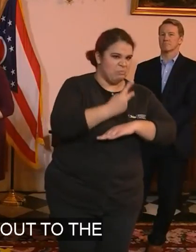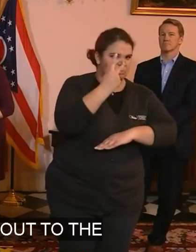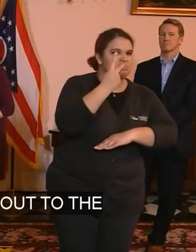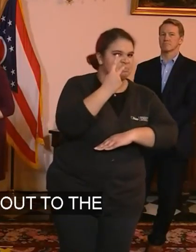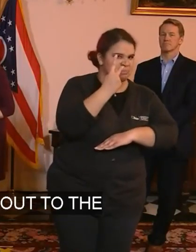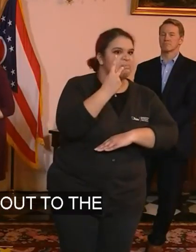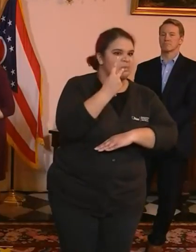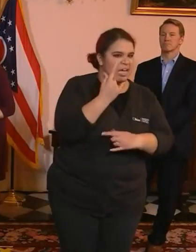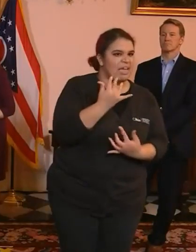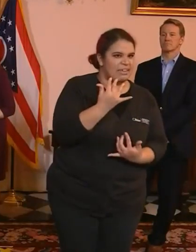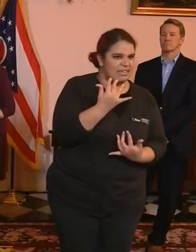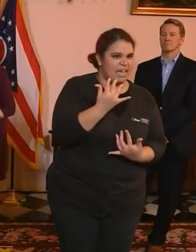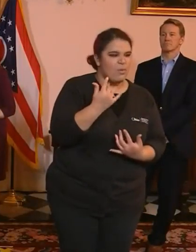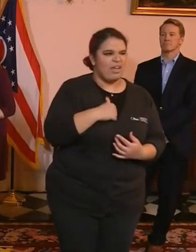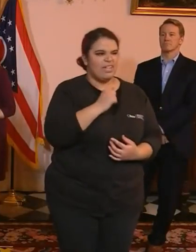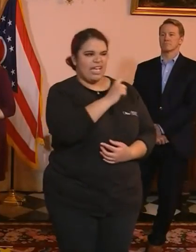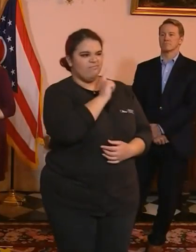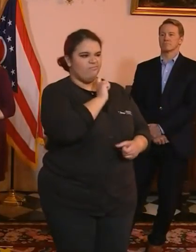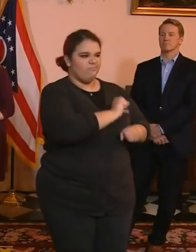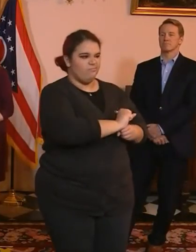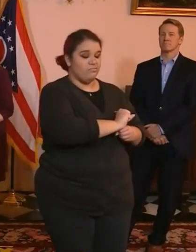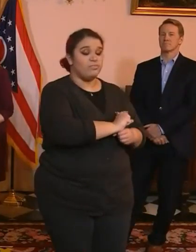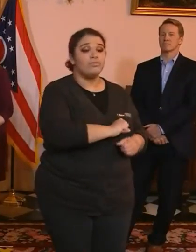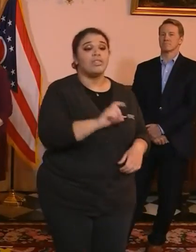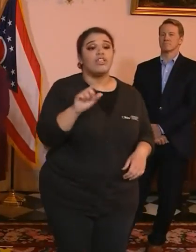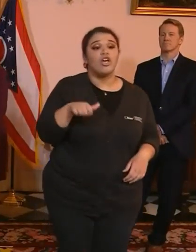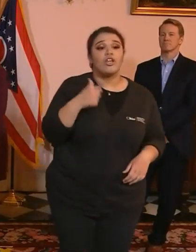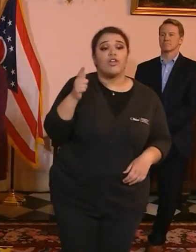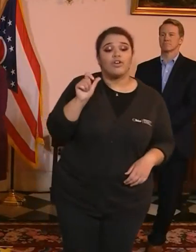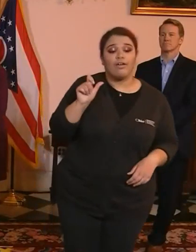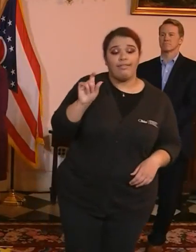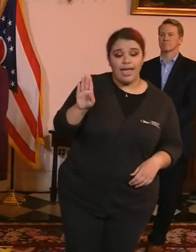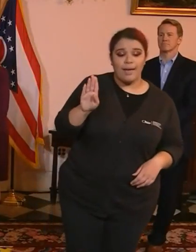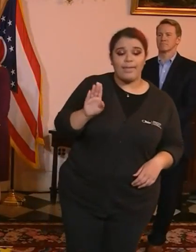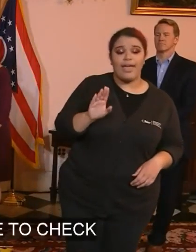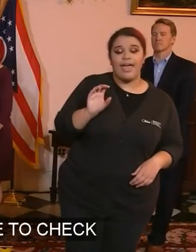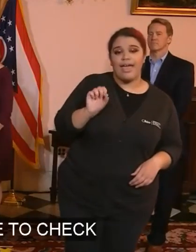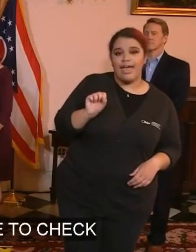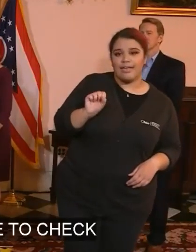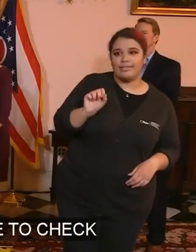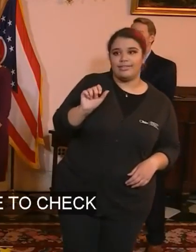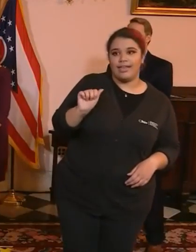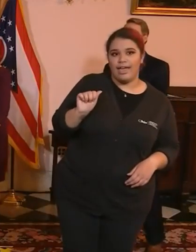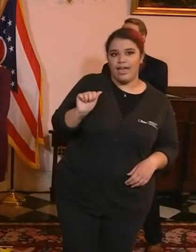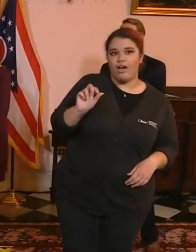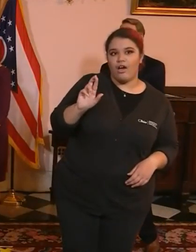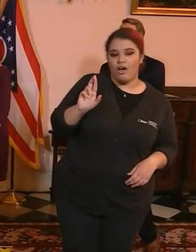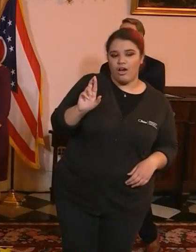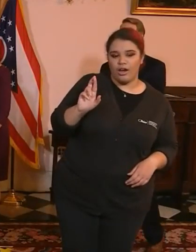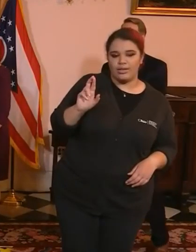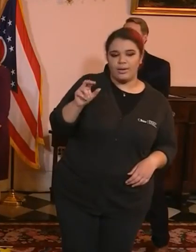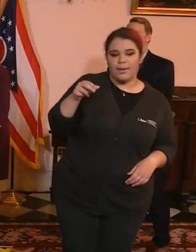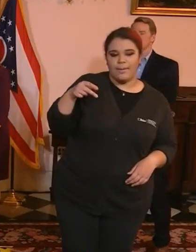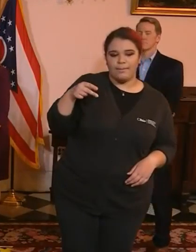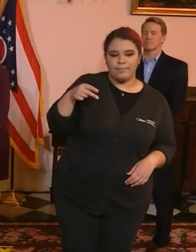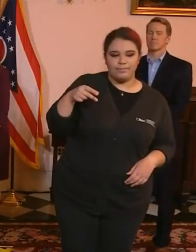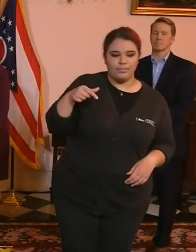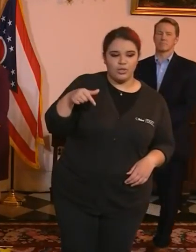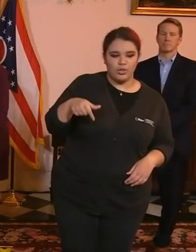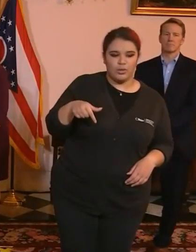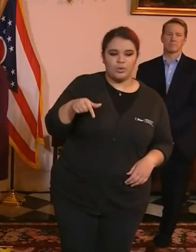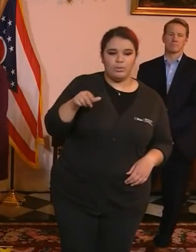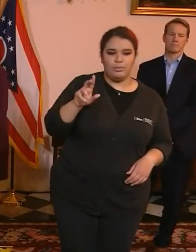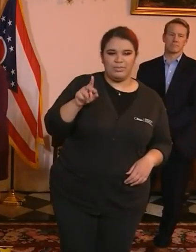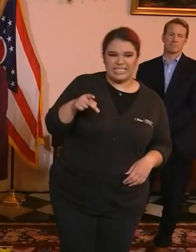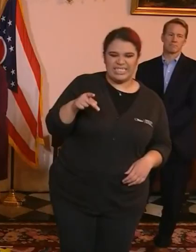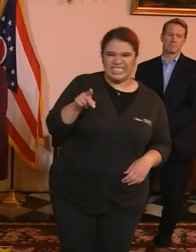you. There's another lab here, I see ARUP as well. That we have received one test result for. So the